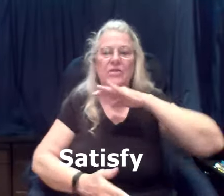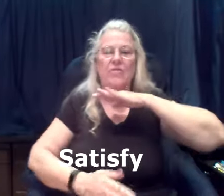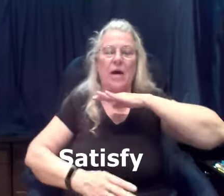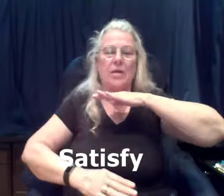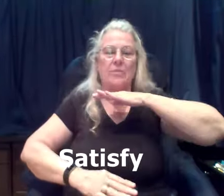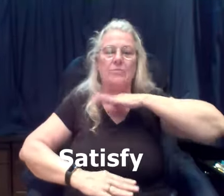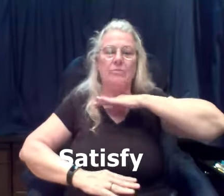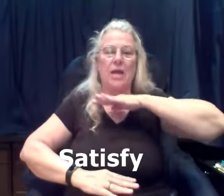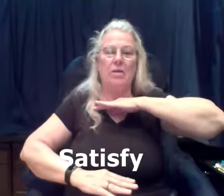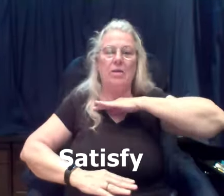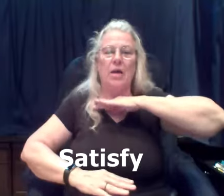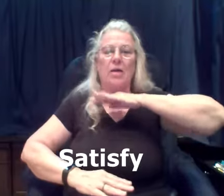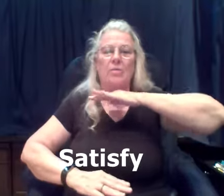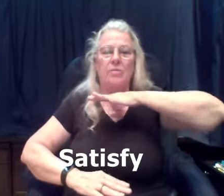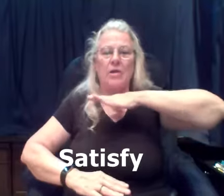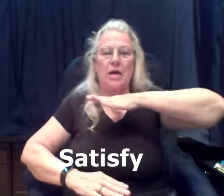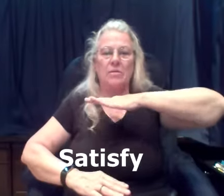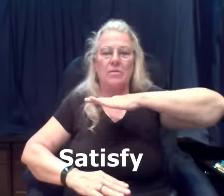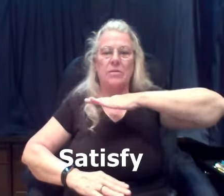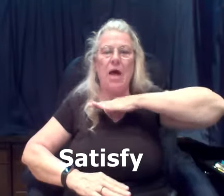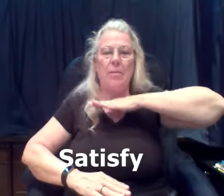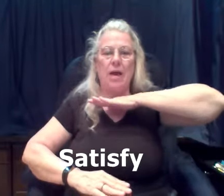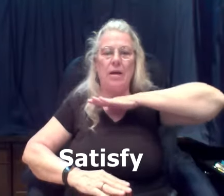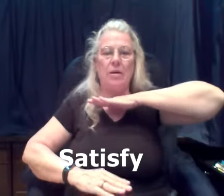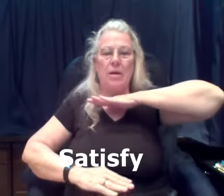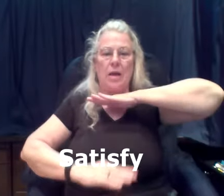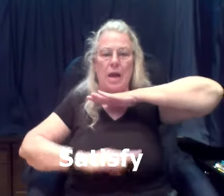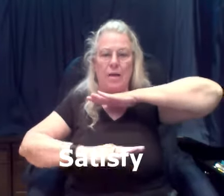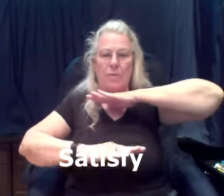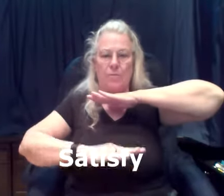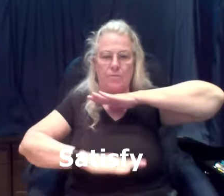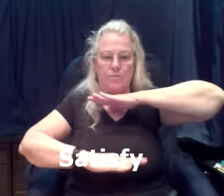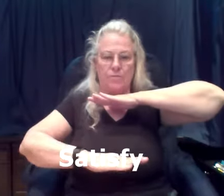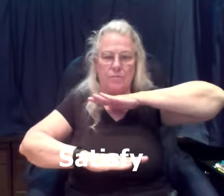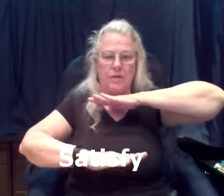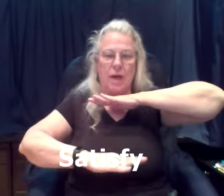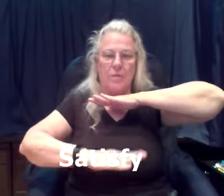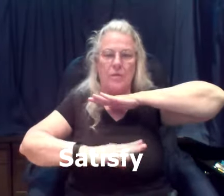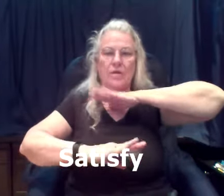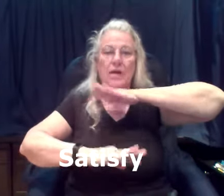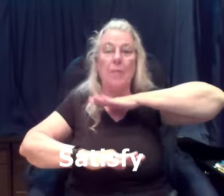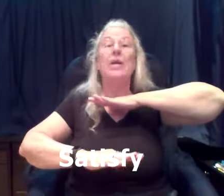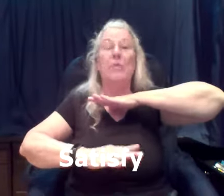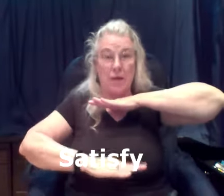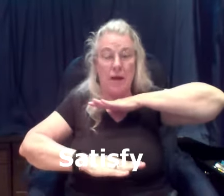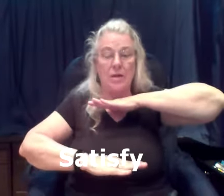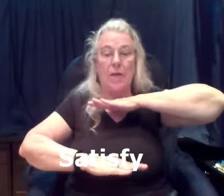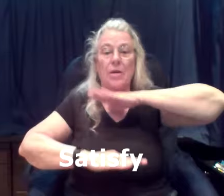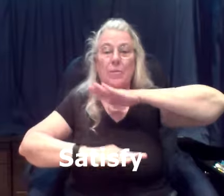Satisfied, and the top hand and the dominant and the non-dominant palm